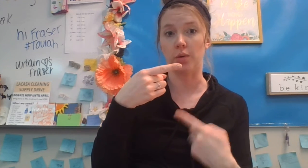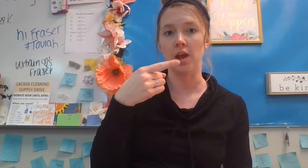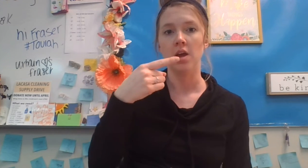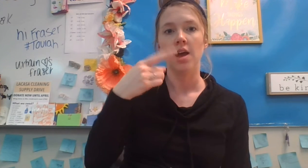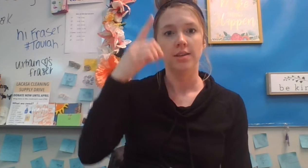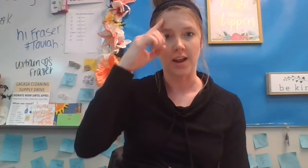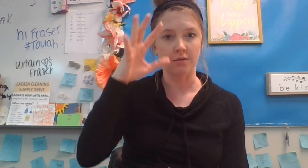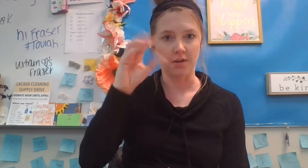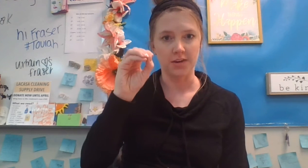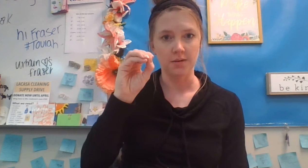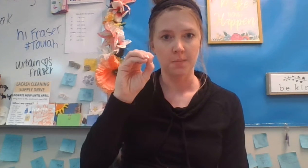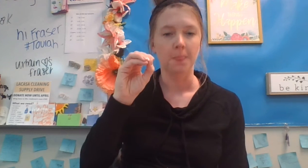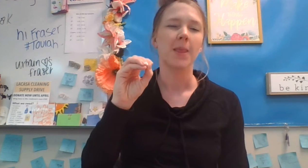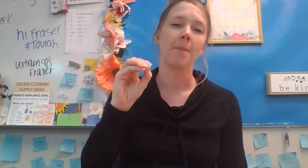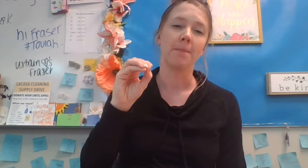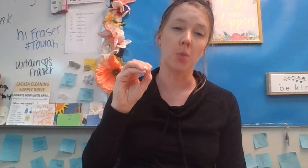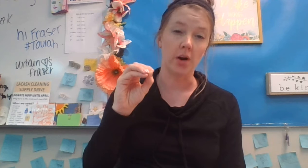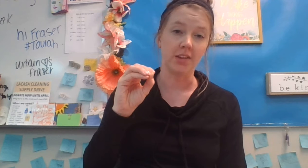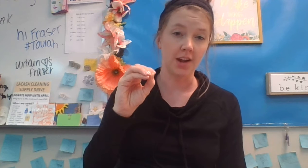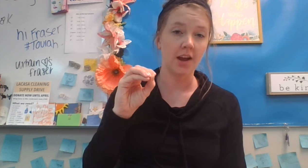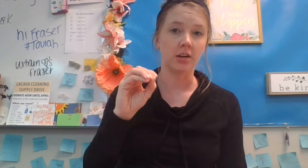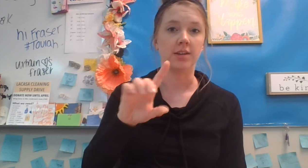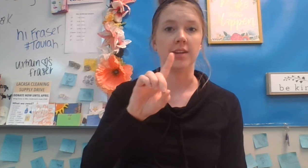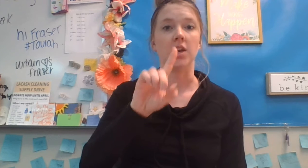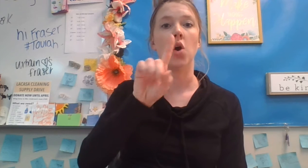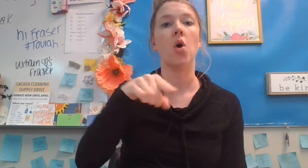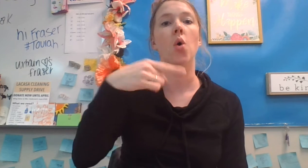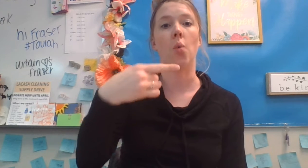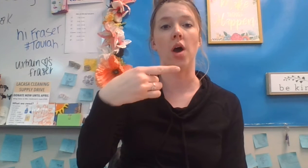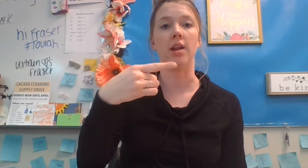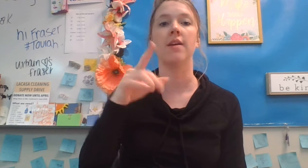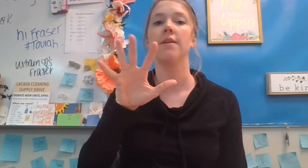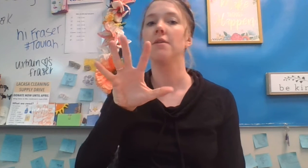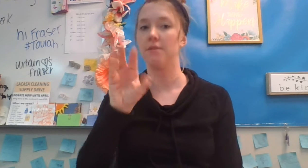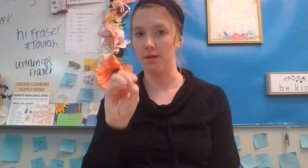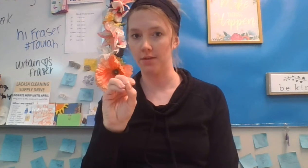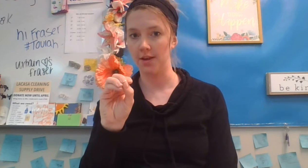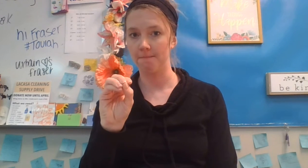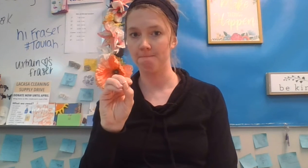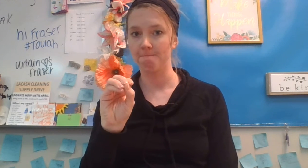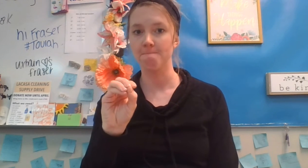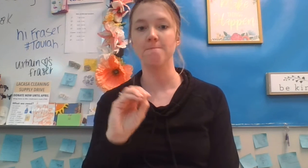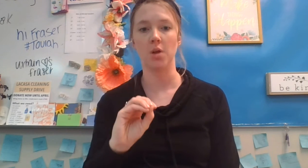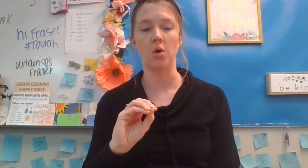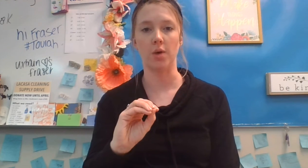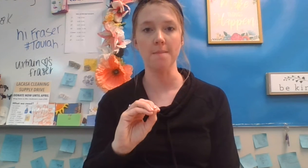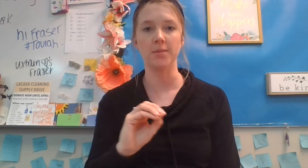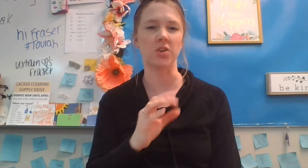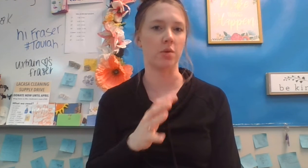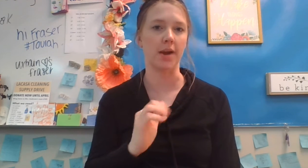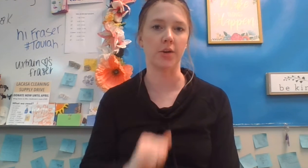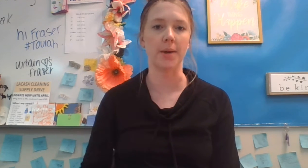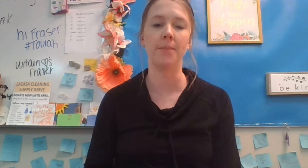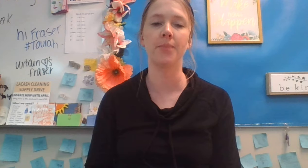way, cent 50. More often than not, you're going to see $1.50. Okay, just a reminder there.